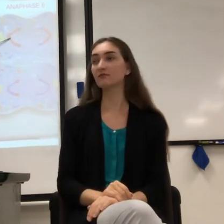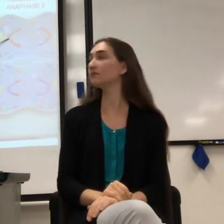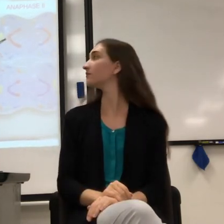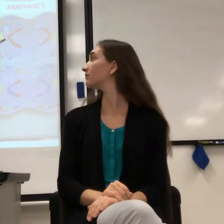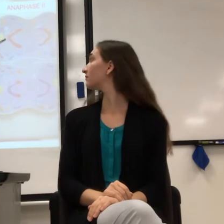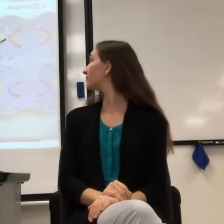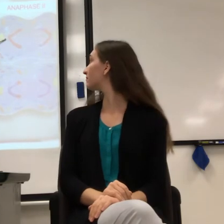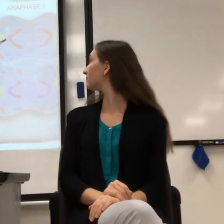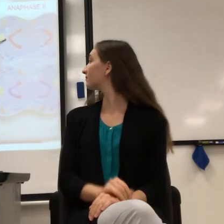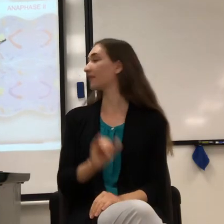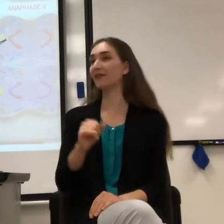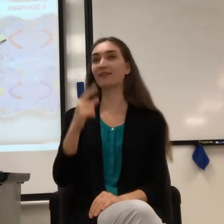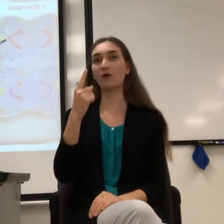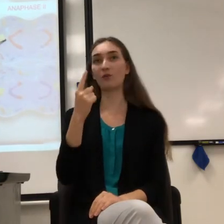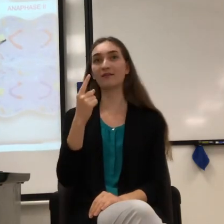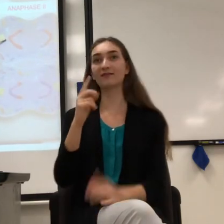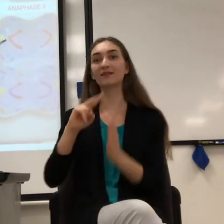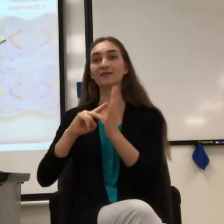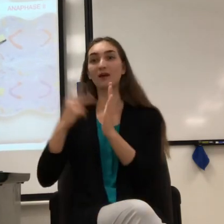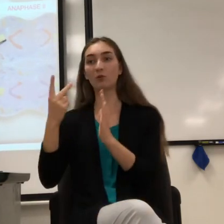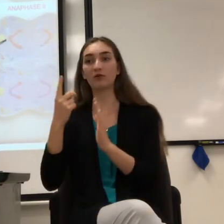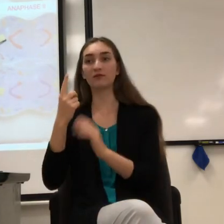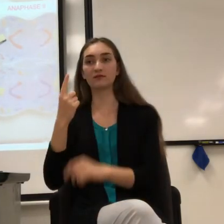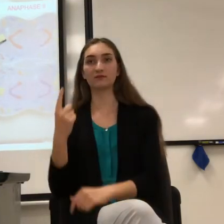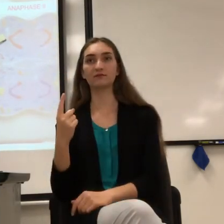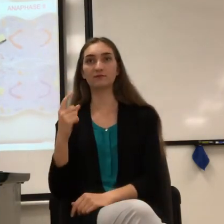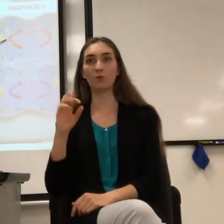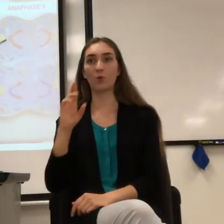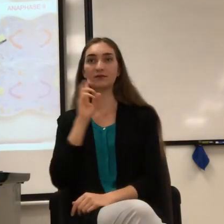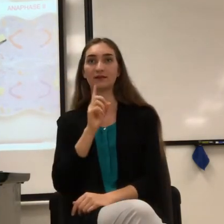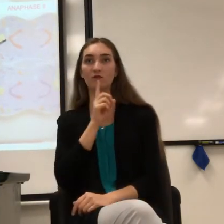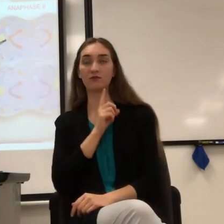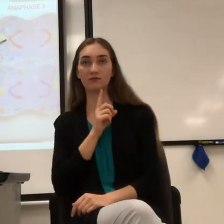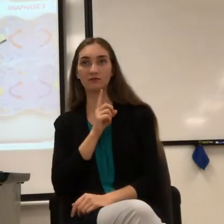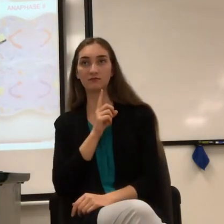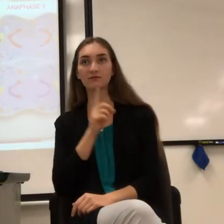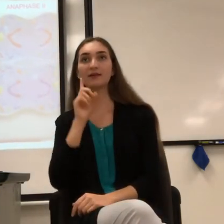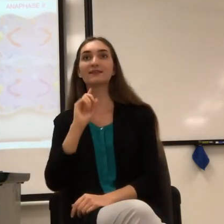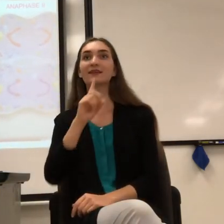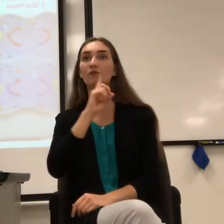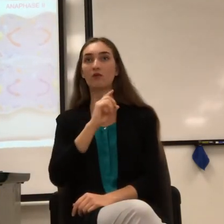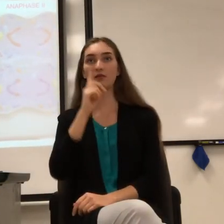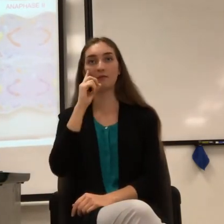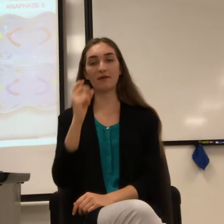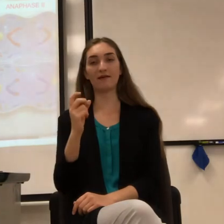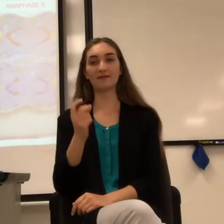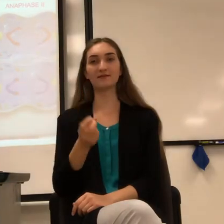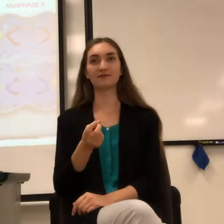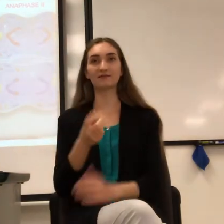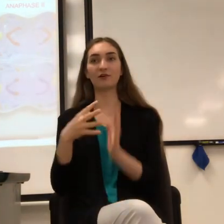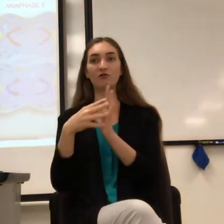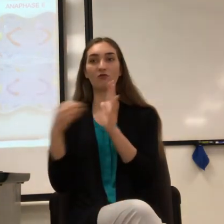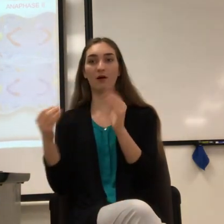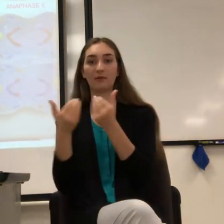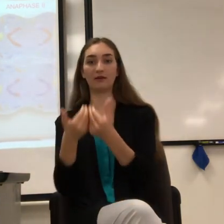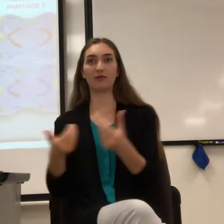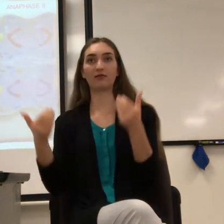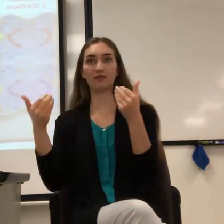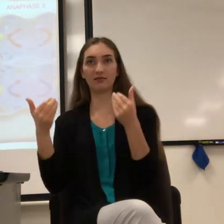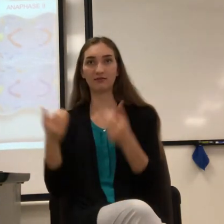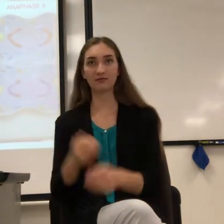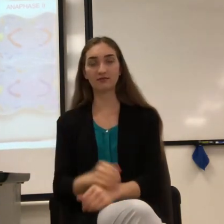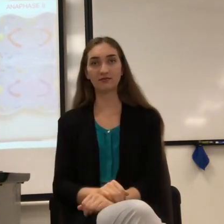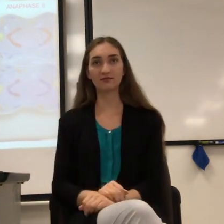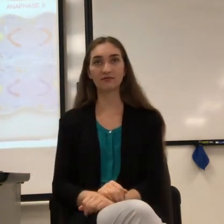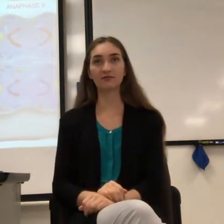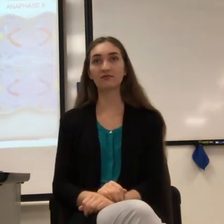there? Is that a double or a single? Single. It's a single because you're separating the copies. Okay. Here you're separating the homologous chromosomes.